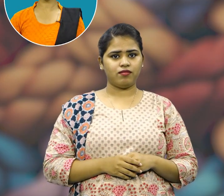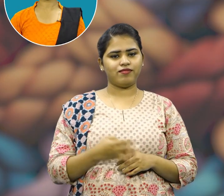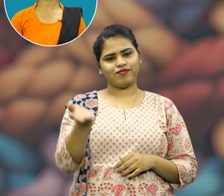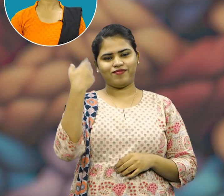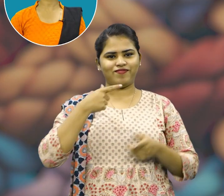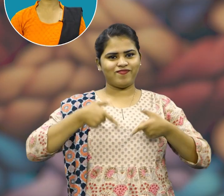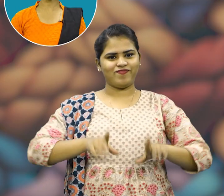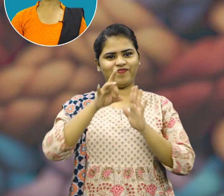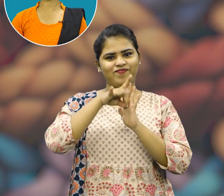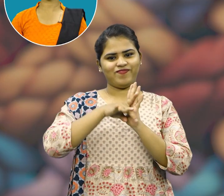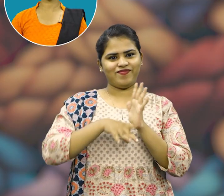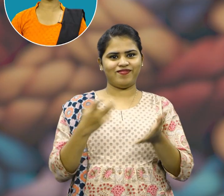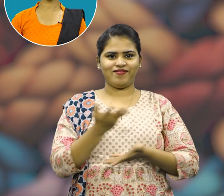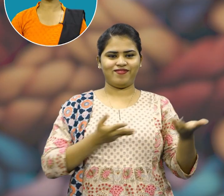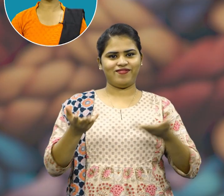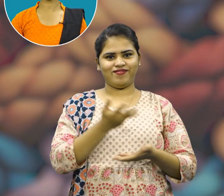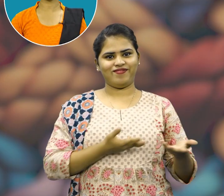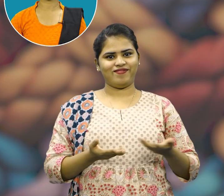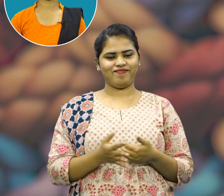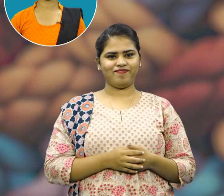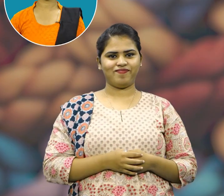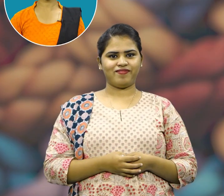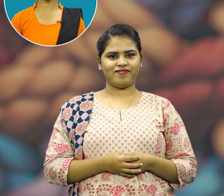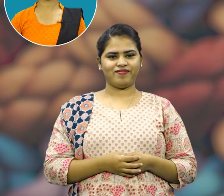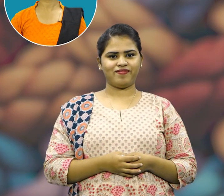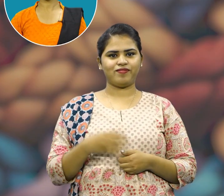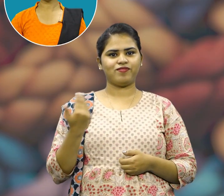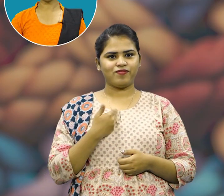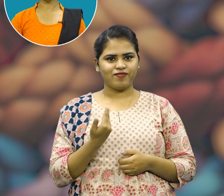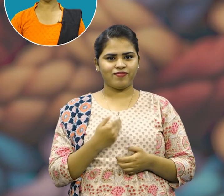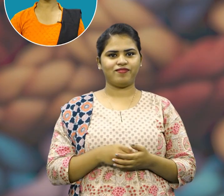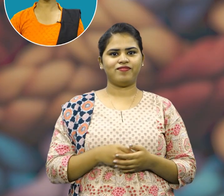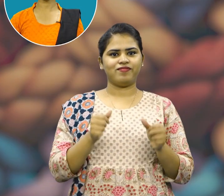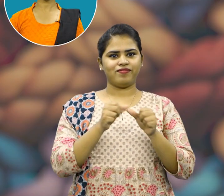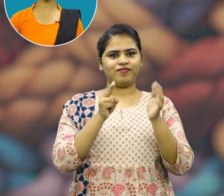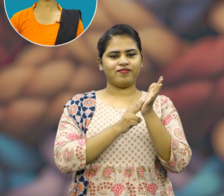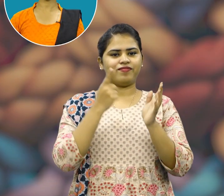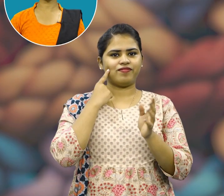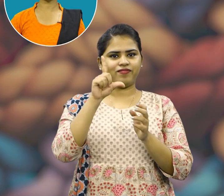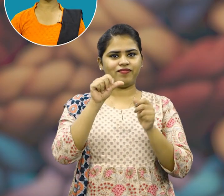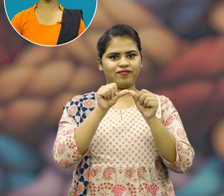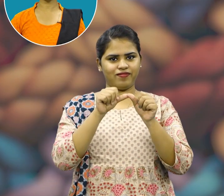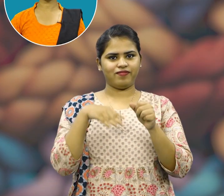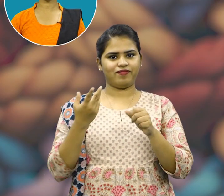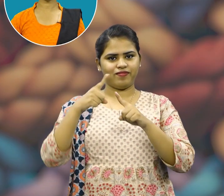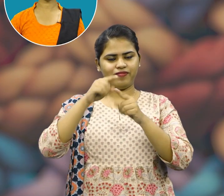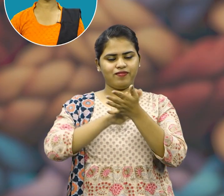Let's go for a deep discussion about them. We, Anila Thomas as the